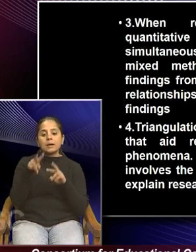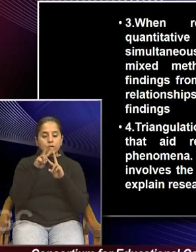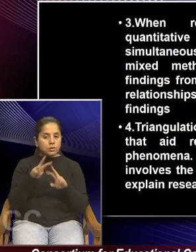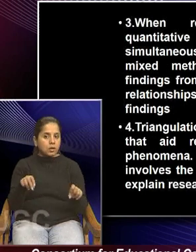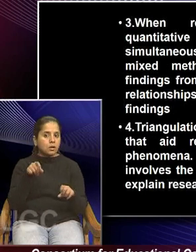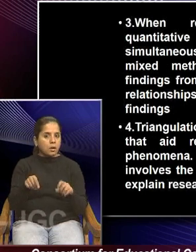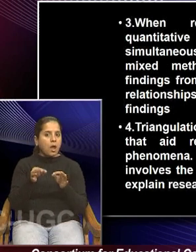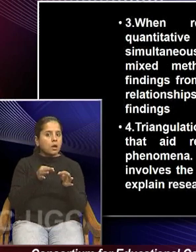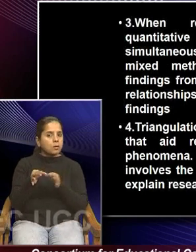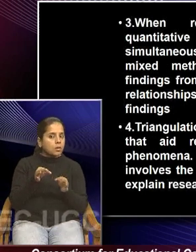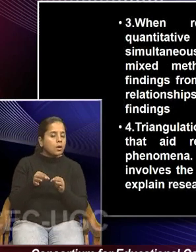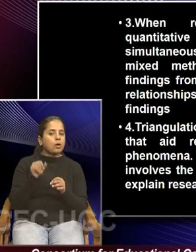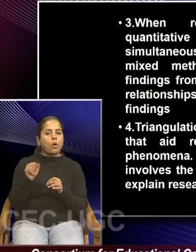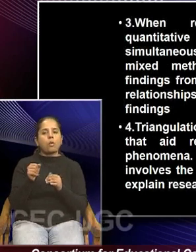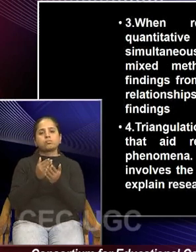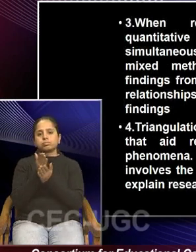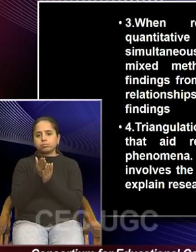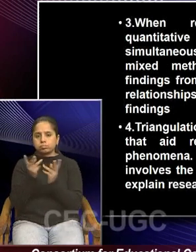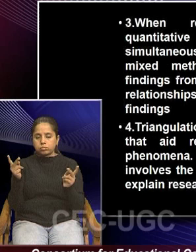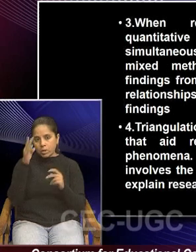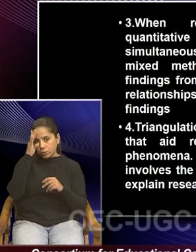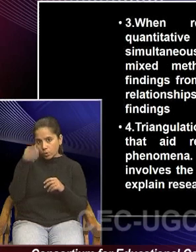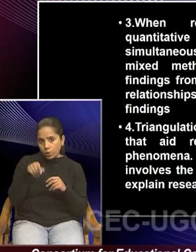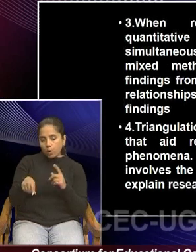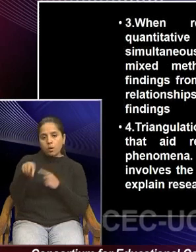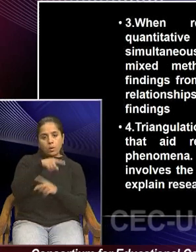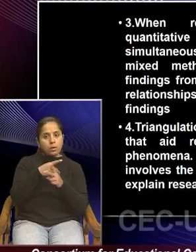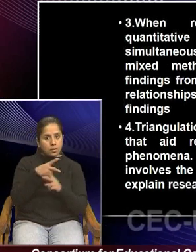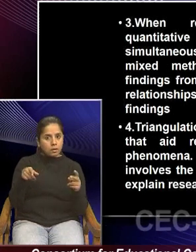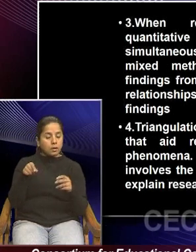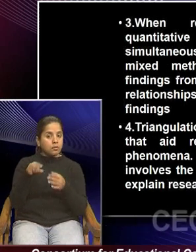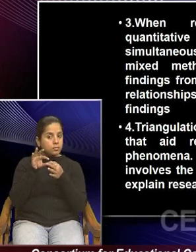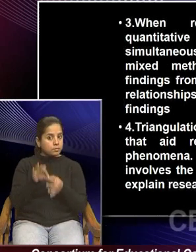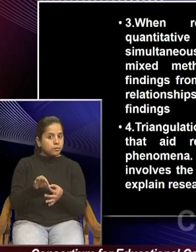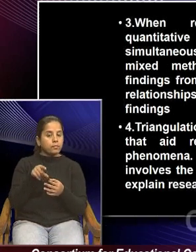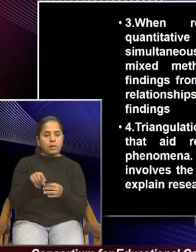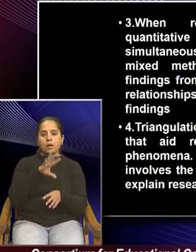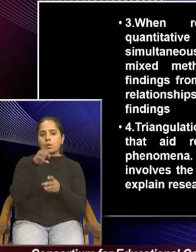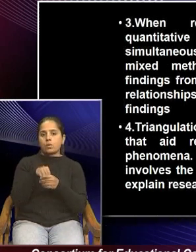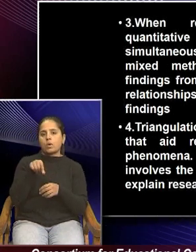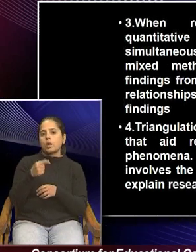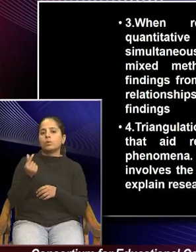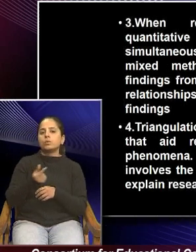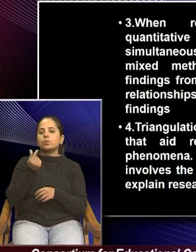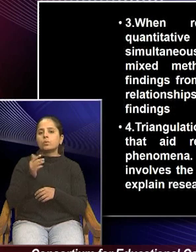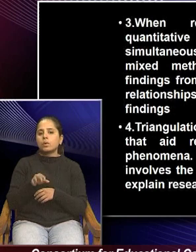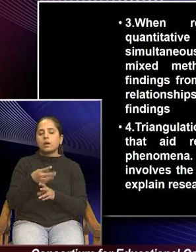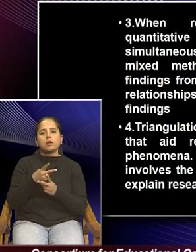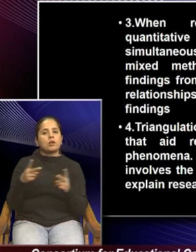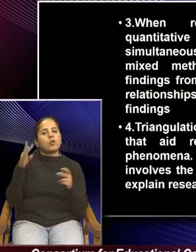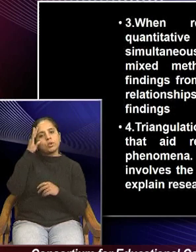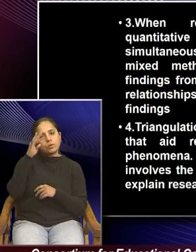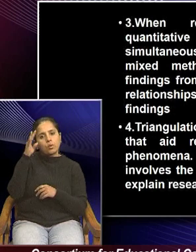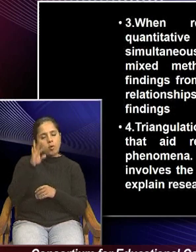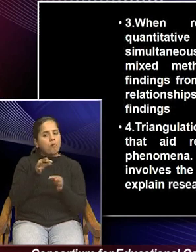in explaining phenomena. Theoretical triangulation particularly involves the use of multiple theories